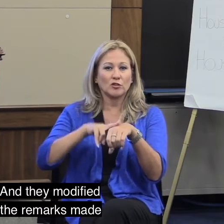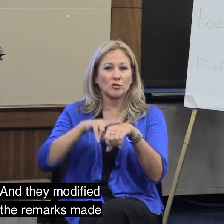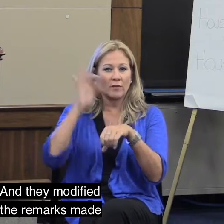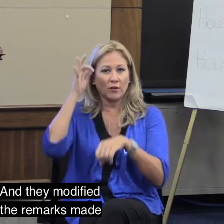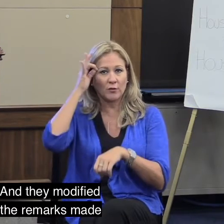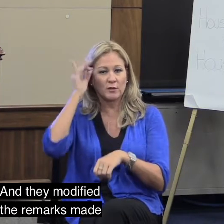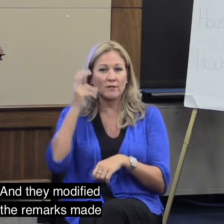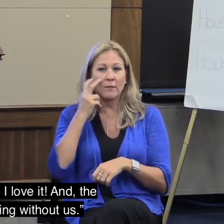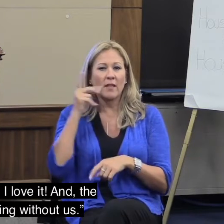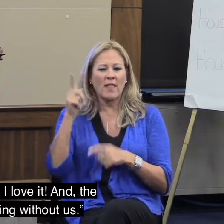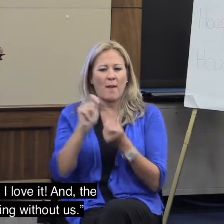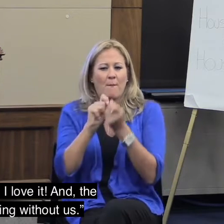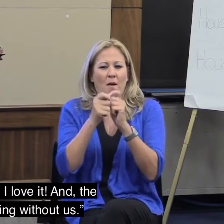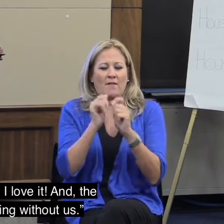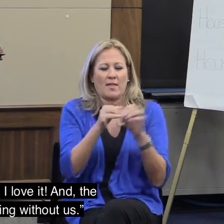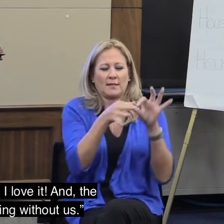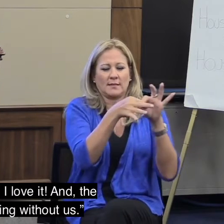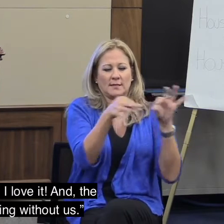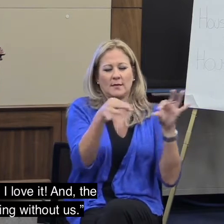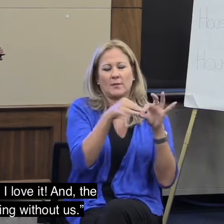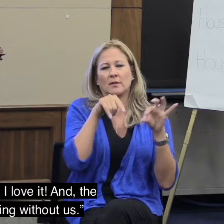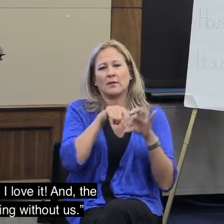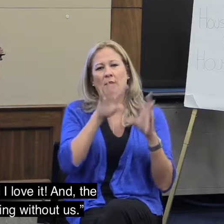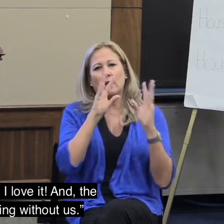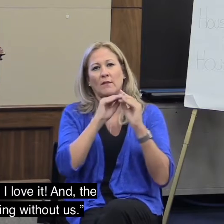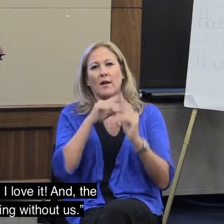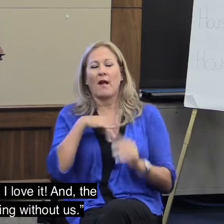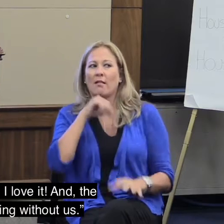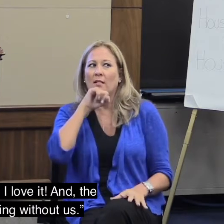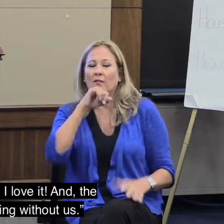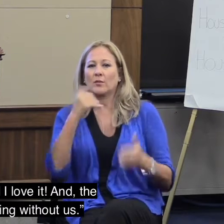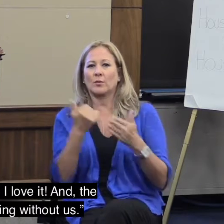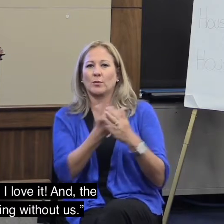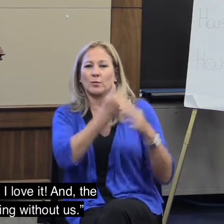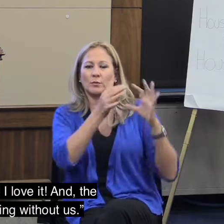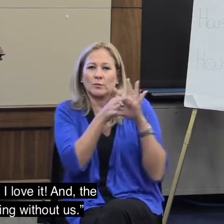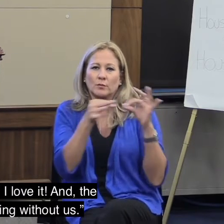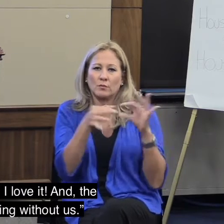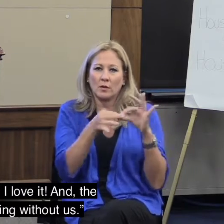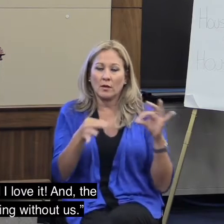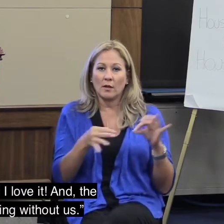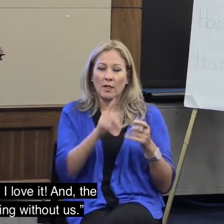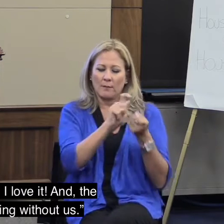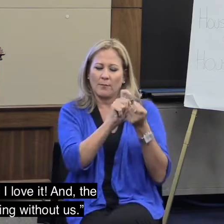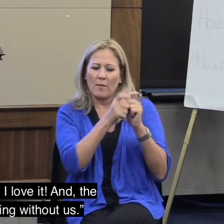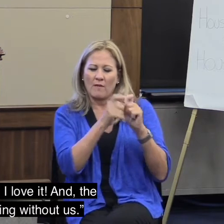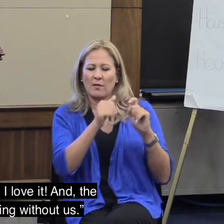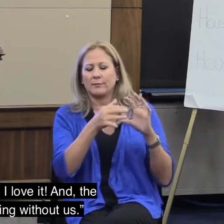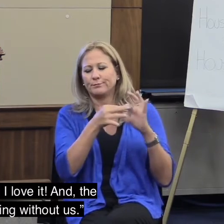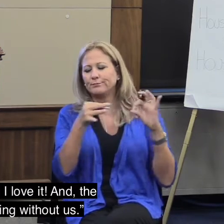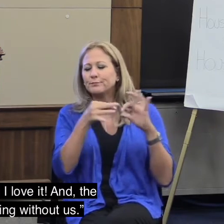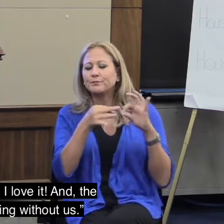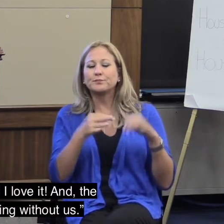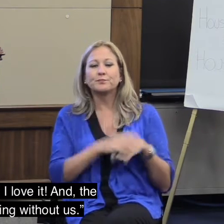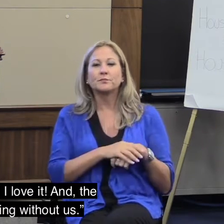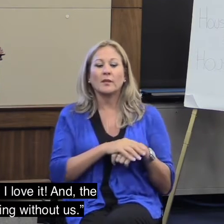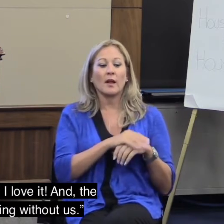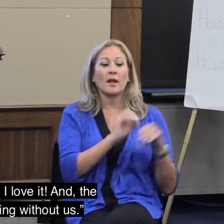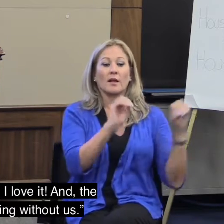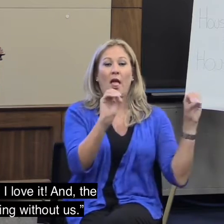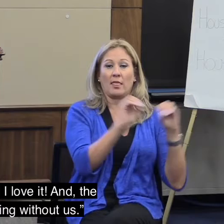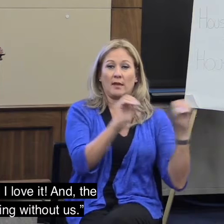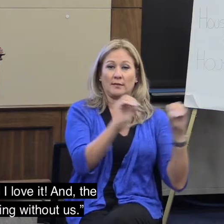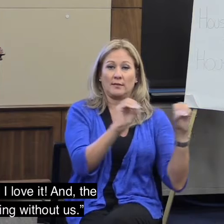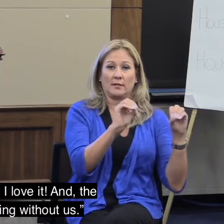in one of the remarks made during convention, and I love it. And the modification is,